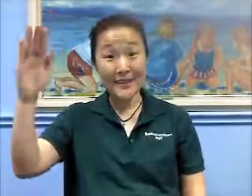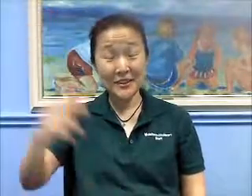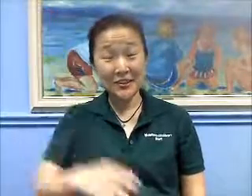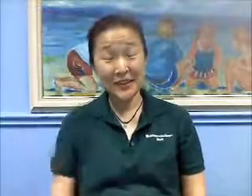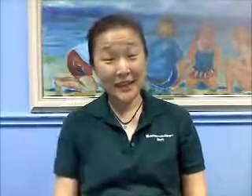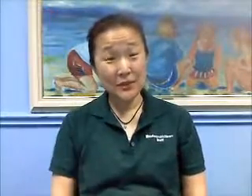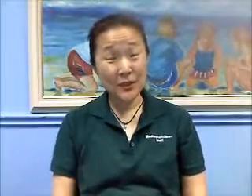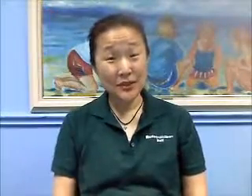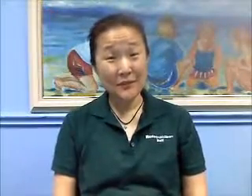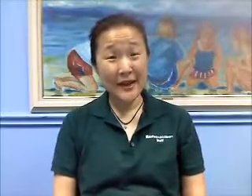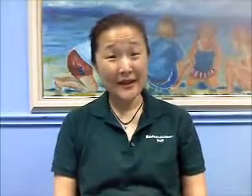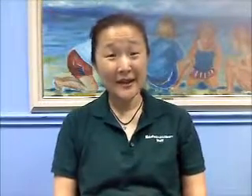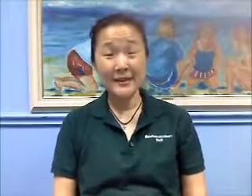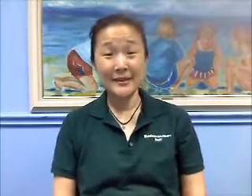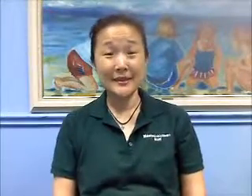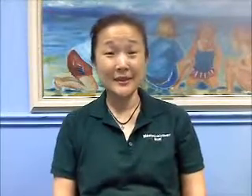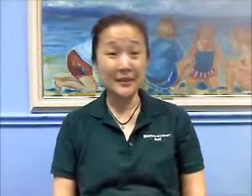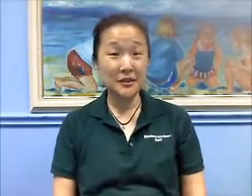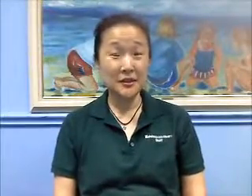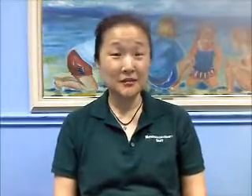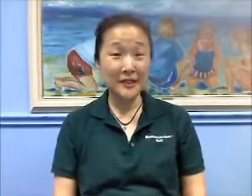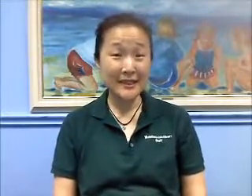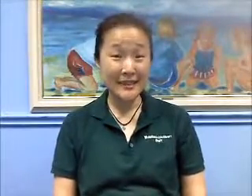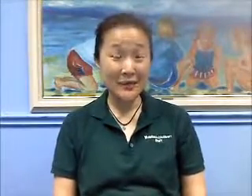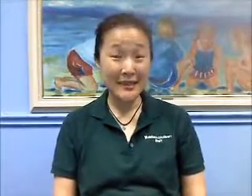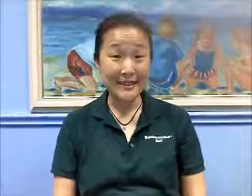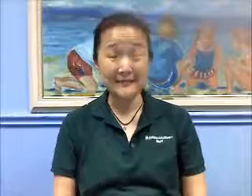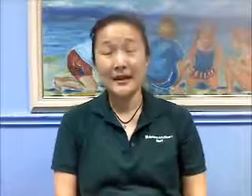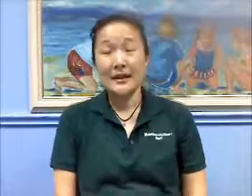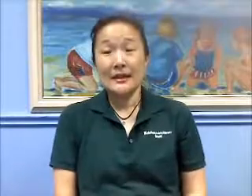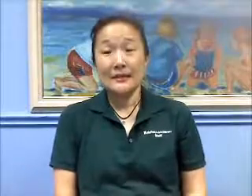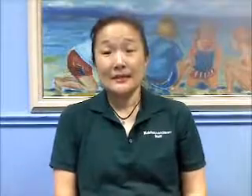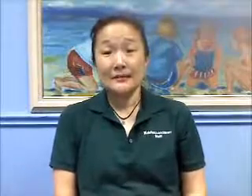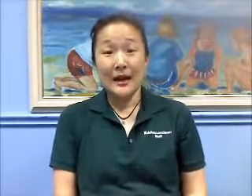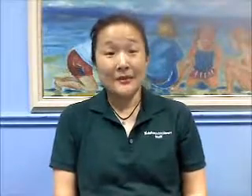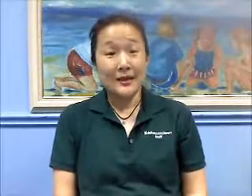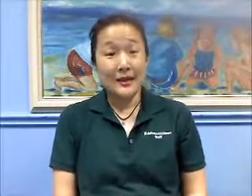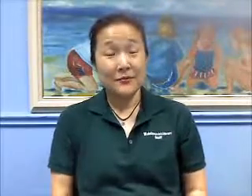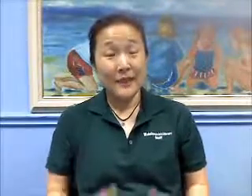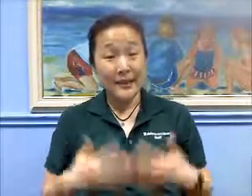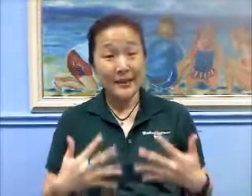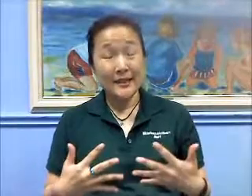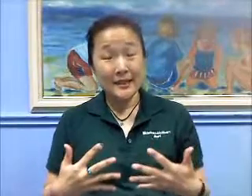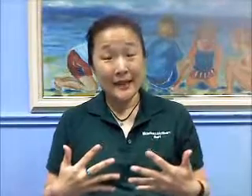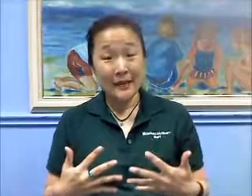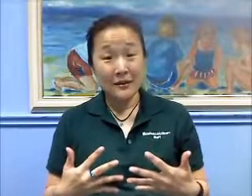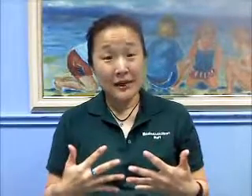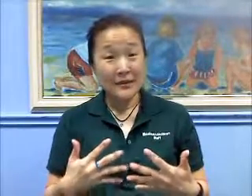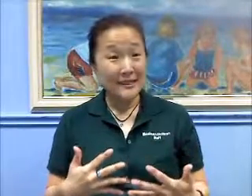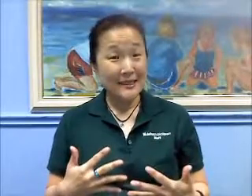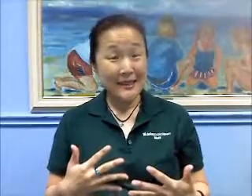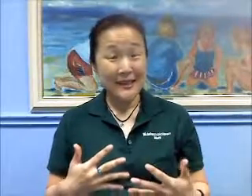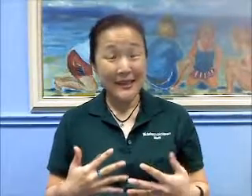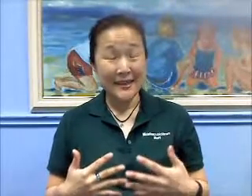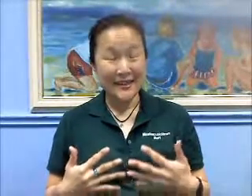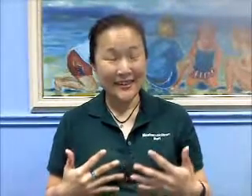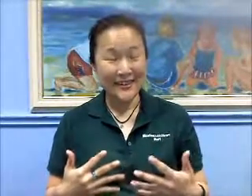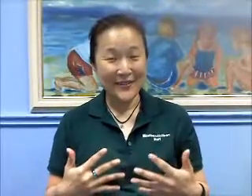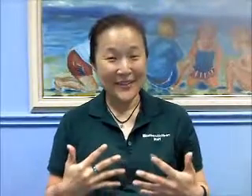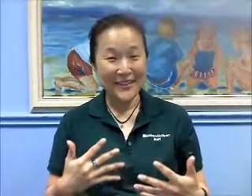Signing Socialites, welcome back, and this is Unit 2, Lesson 3. So, I'm sorry I'm late in getting these out. I've been sick, and ironically,